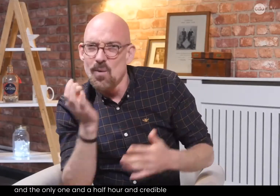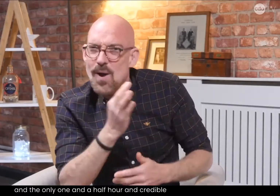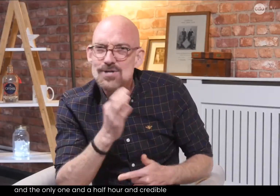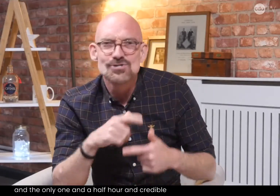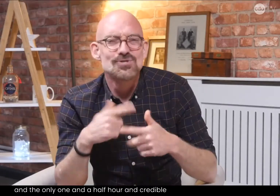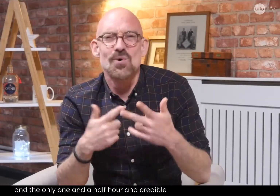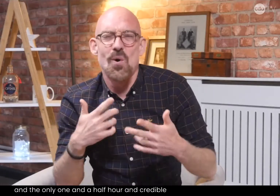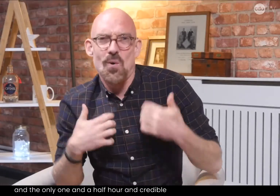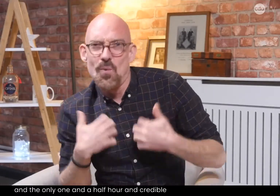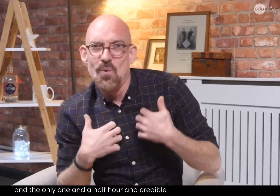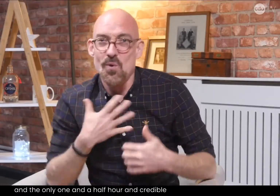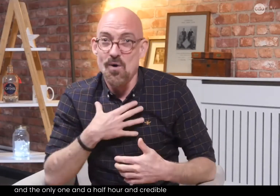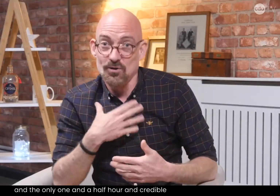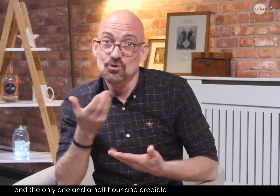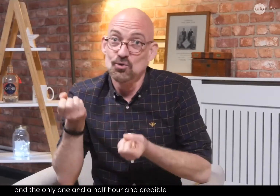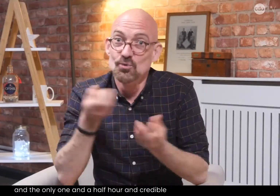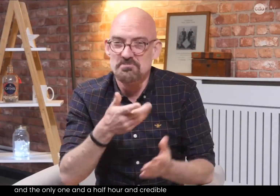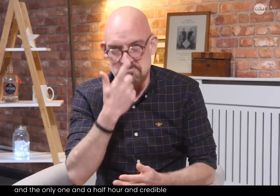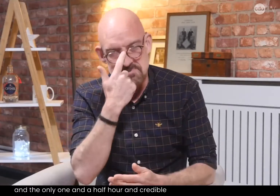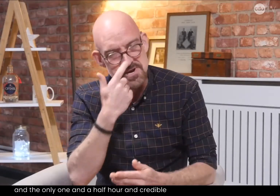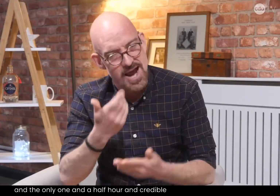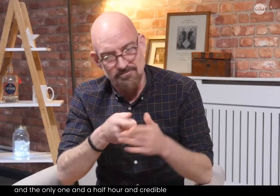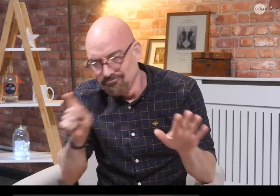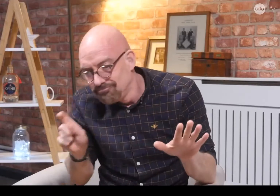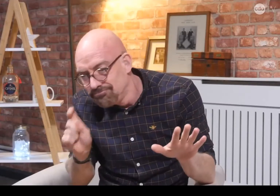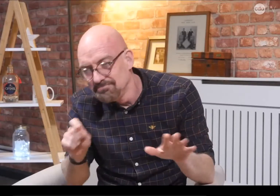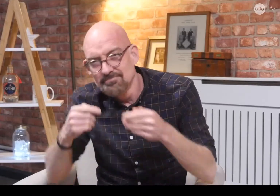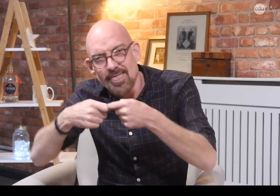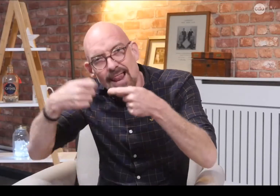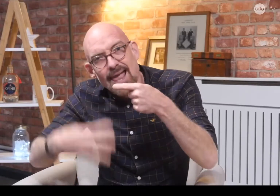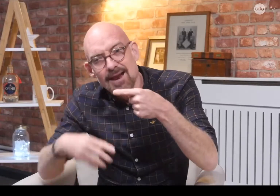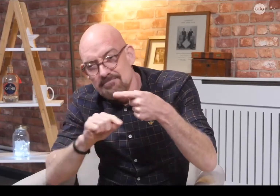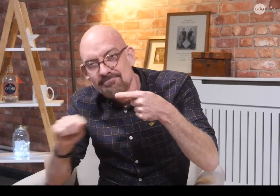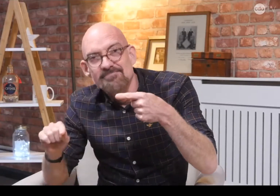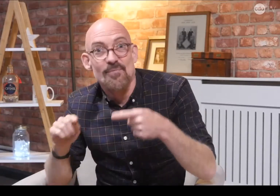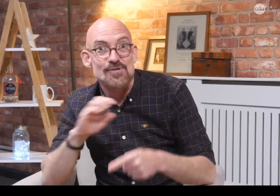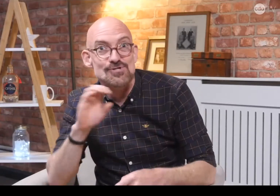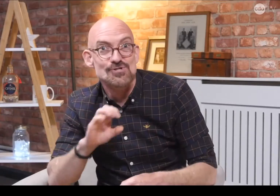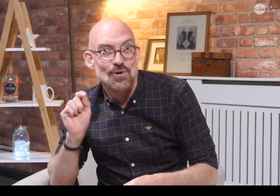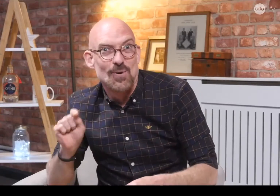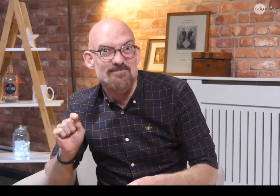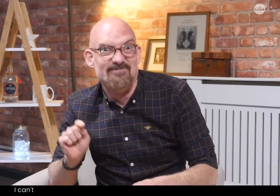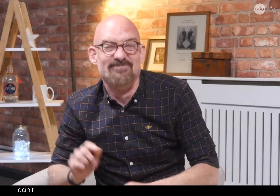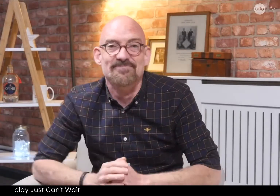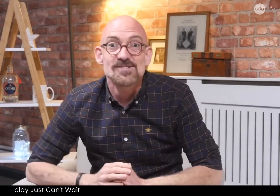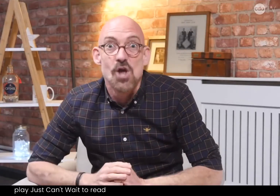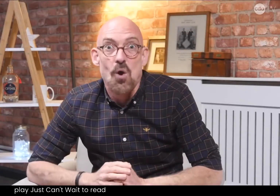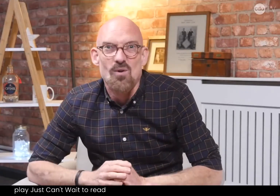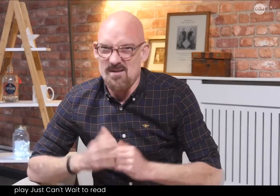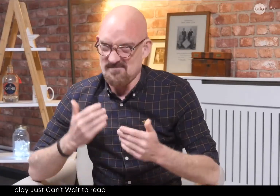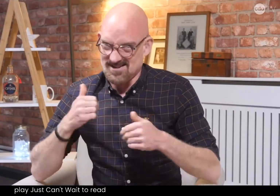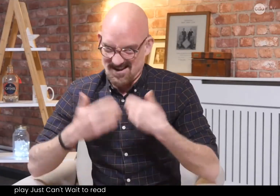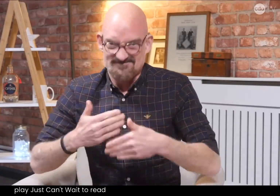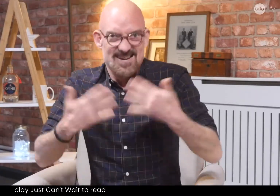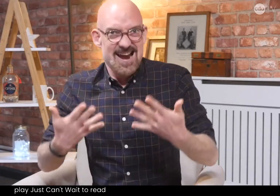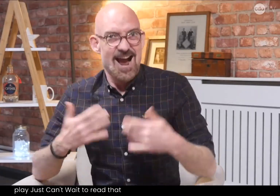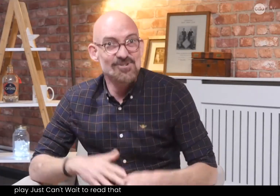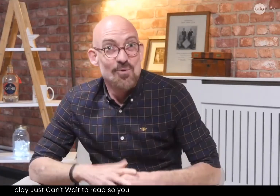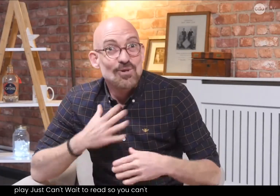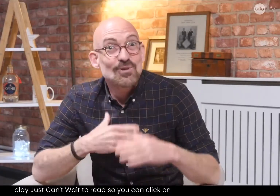end for you to call in with any questions or anything you'd like to say to Samantha. So you can click on the link in the comments and you can